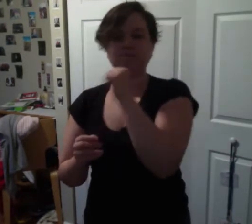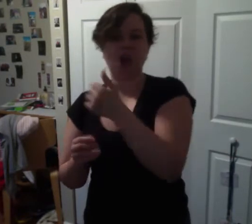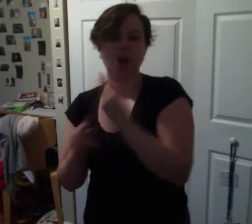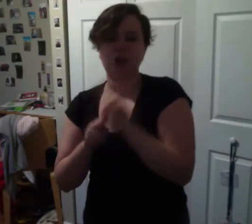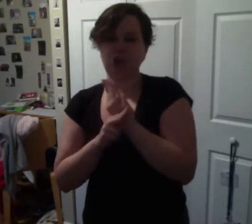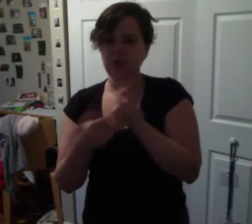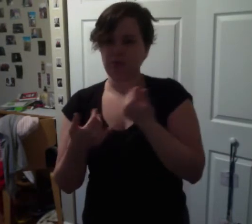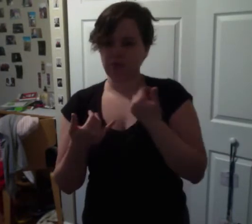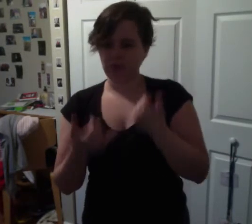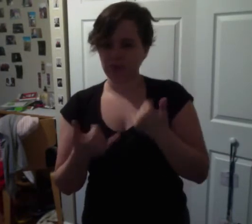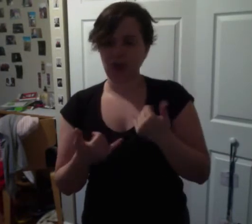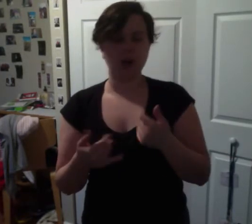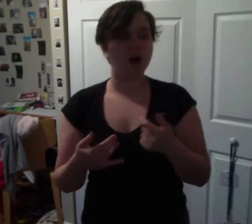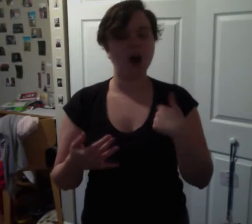with whatever and whoever would join me.